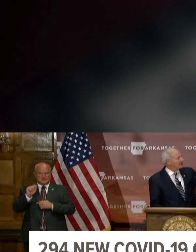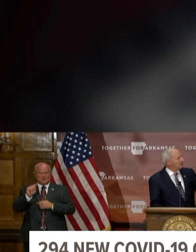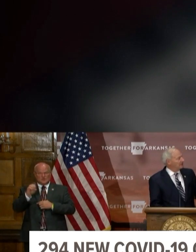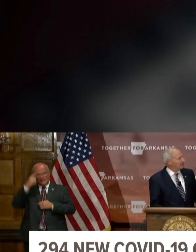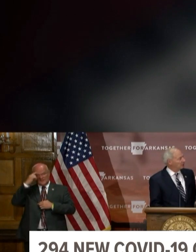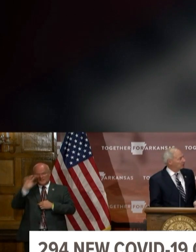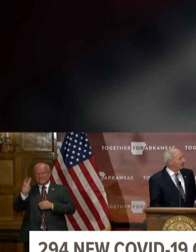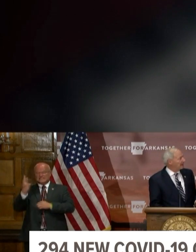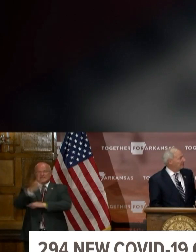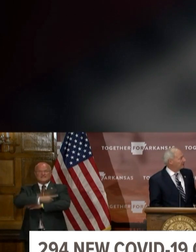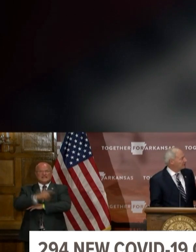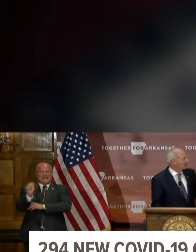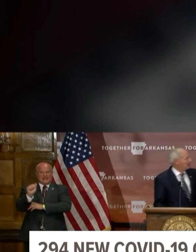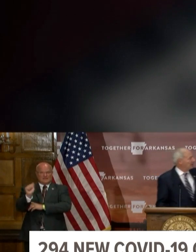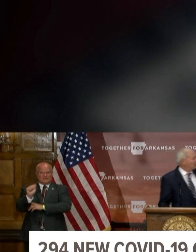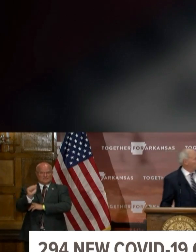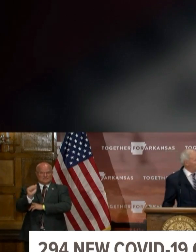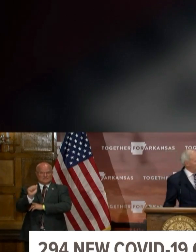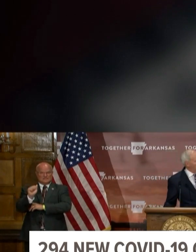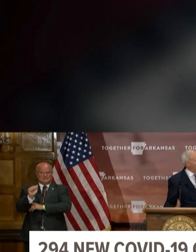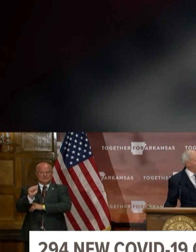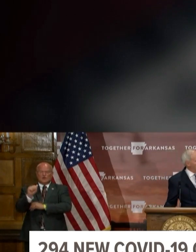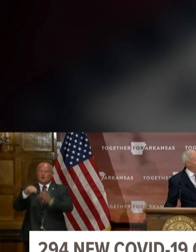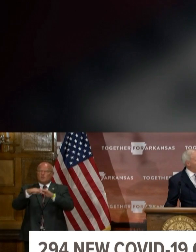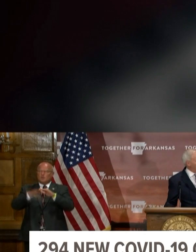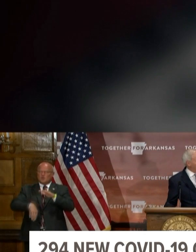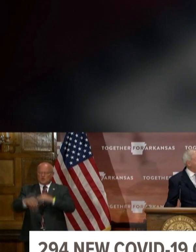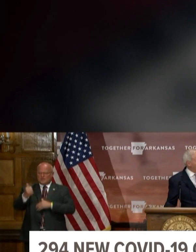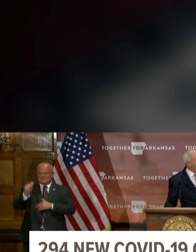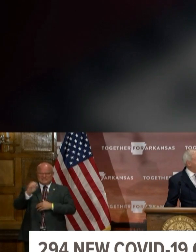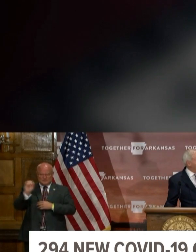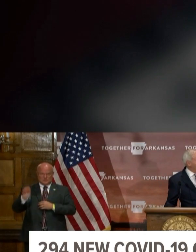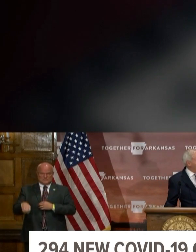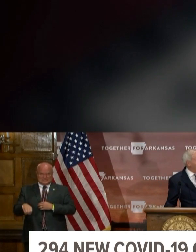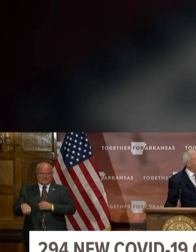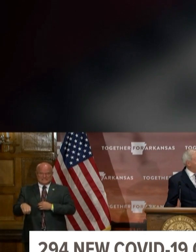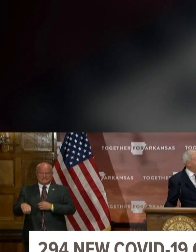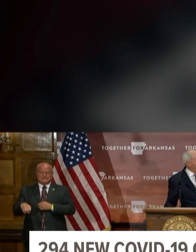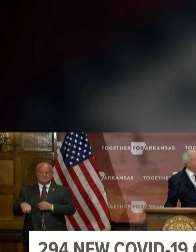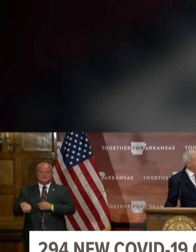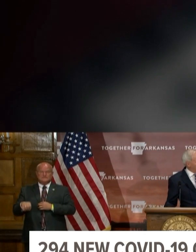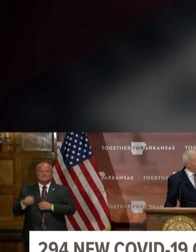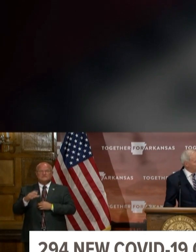for the 7-day rolling average well below the 10%.